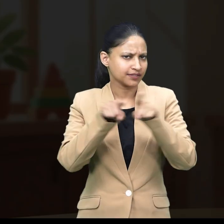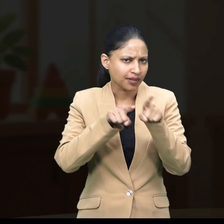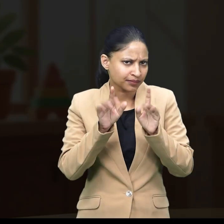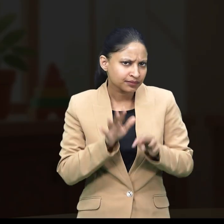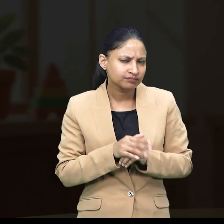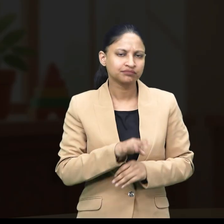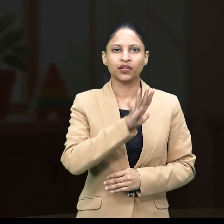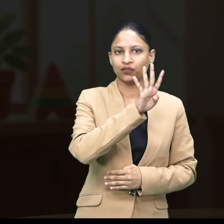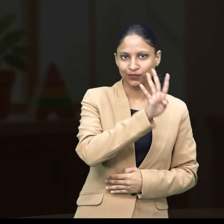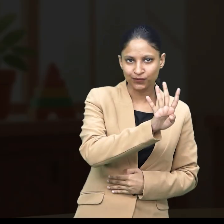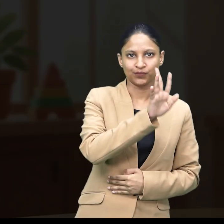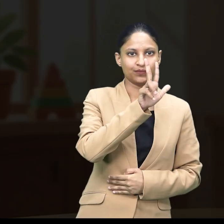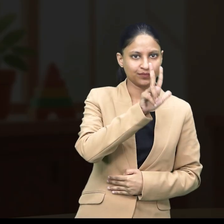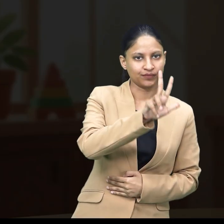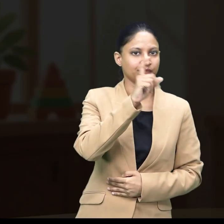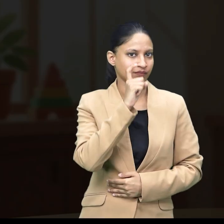Example,